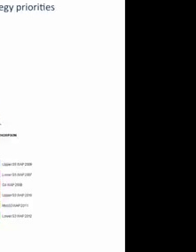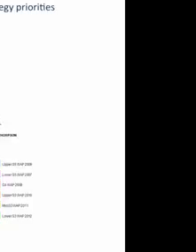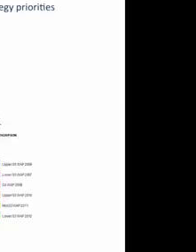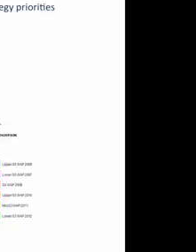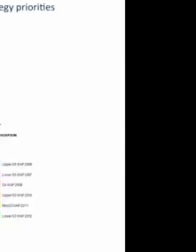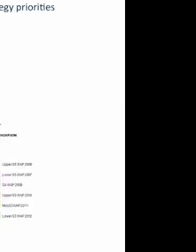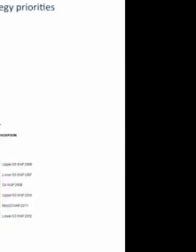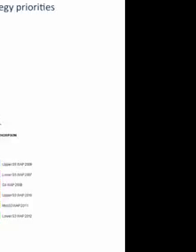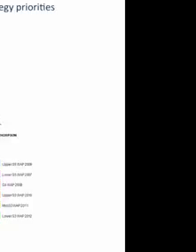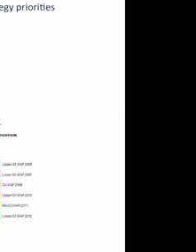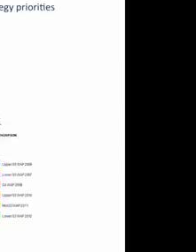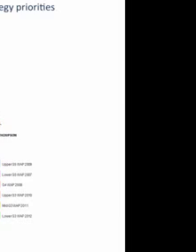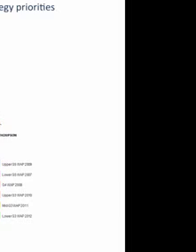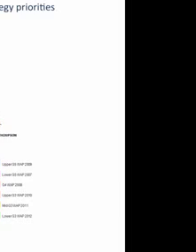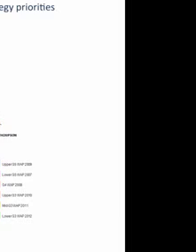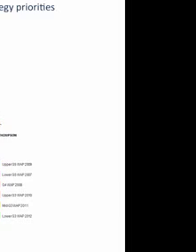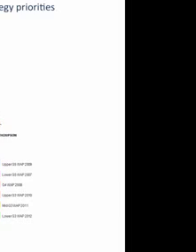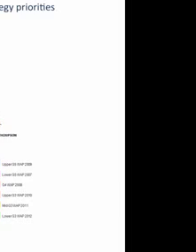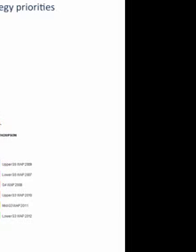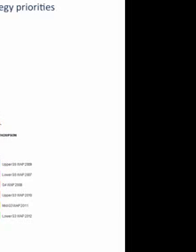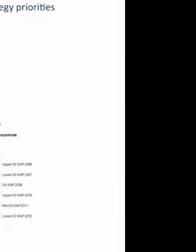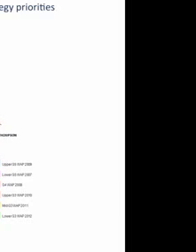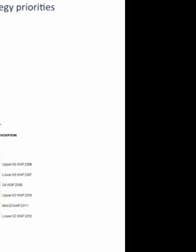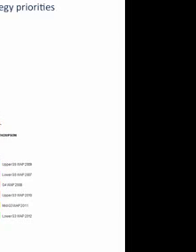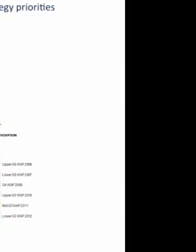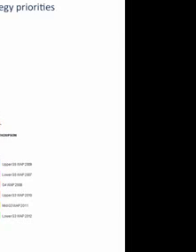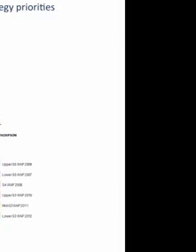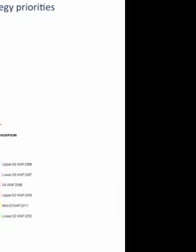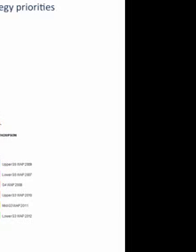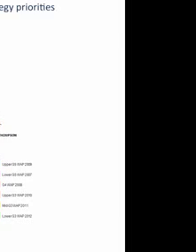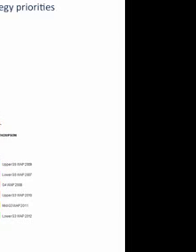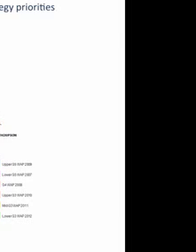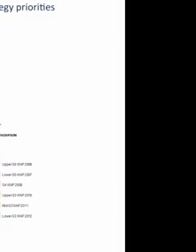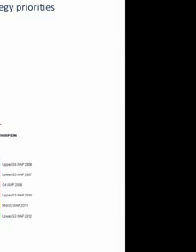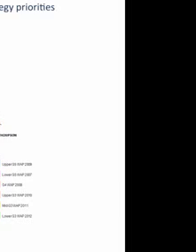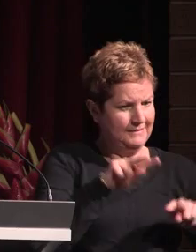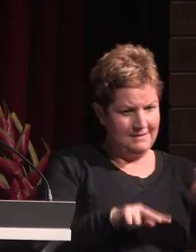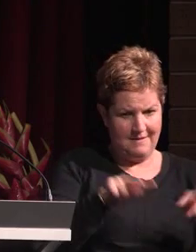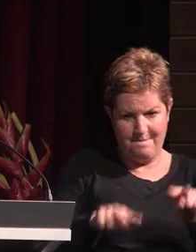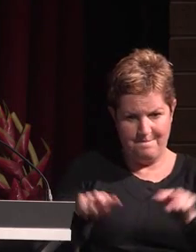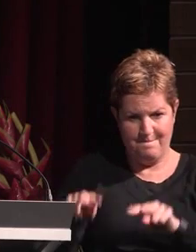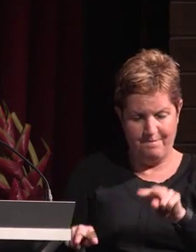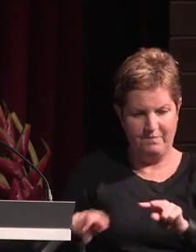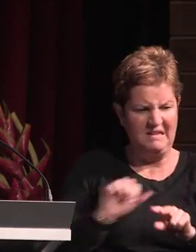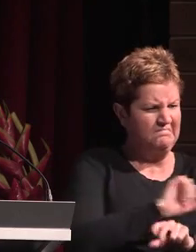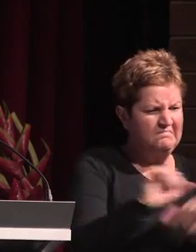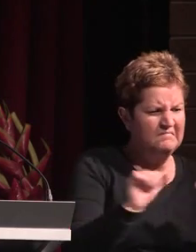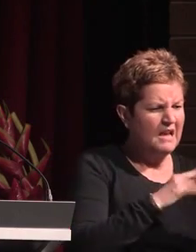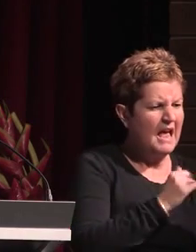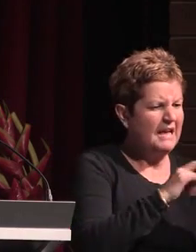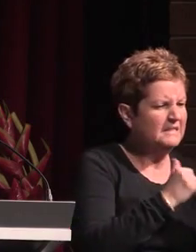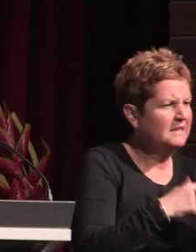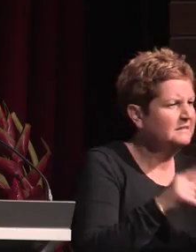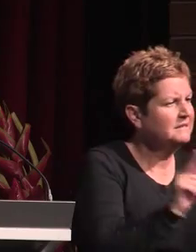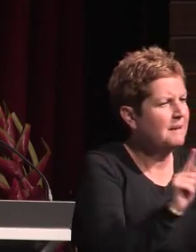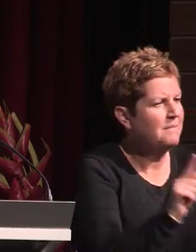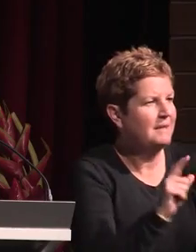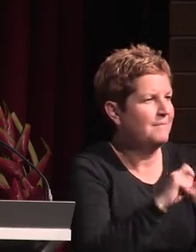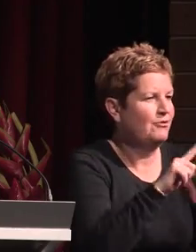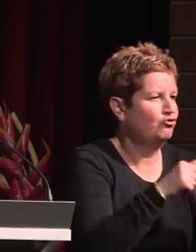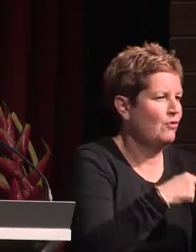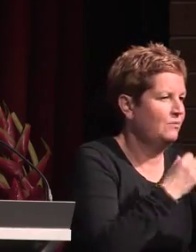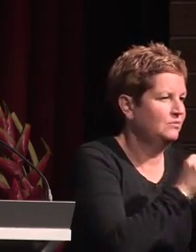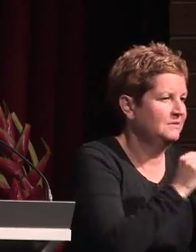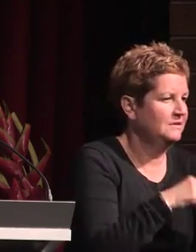waterway, which is shown there in orange. We then assess these properties, look at all the assets. Assets could be like drought refuge